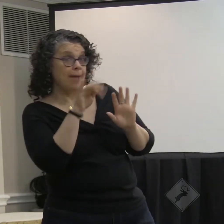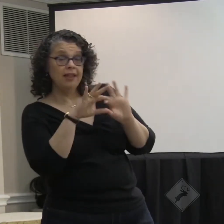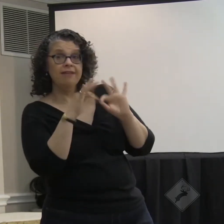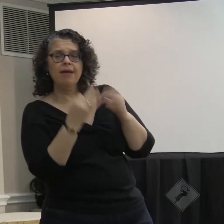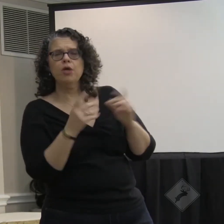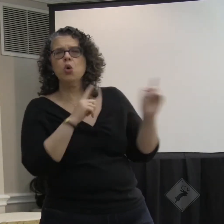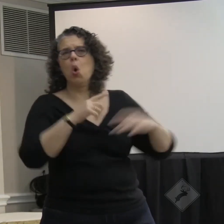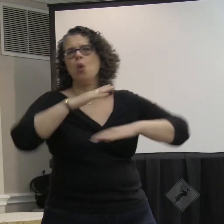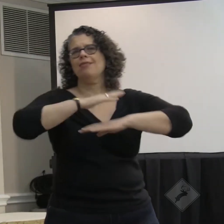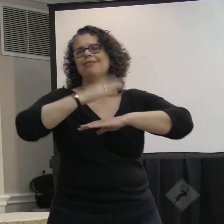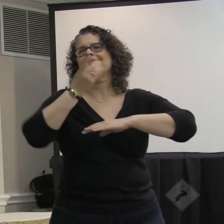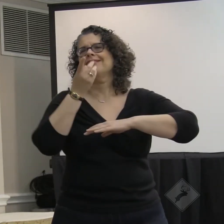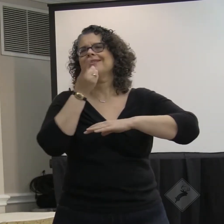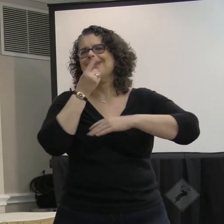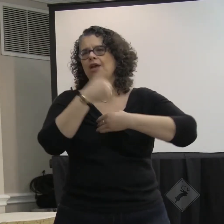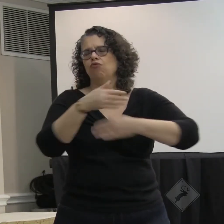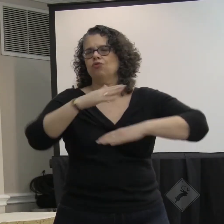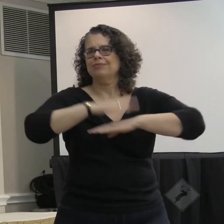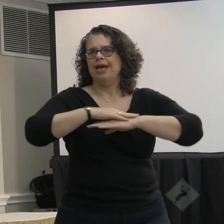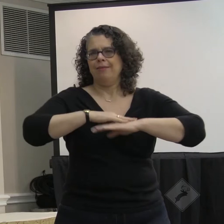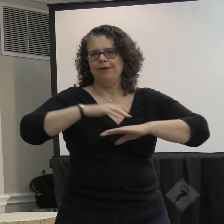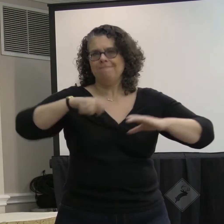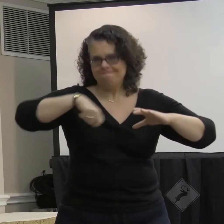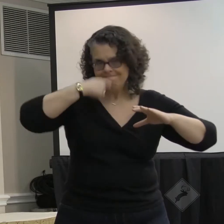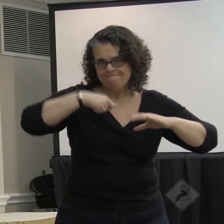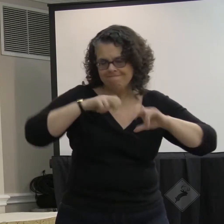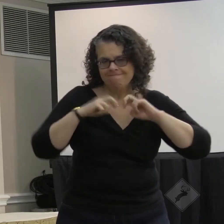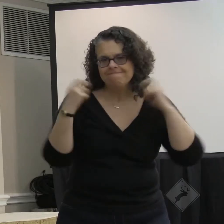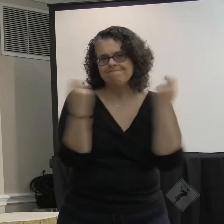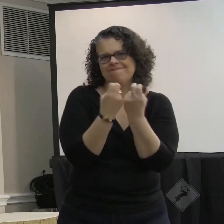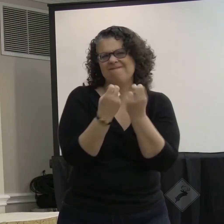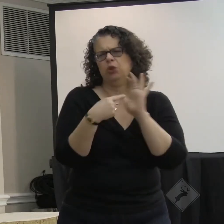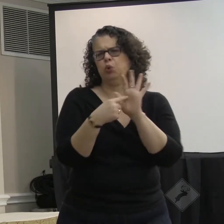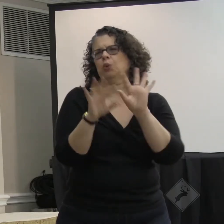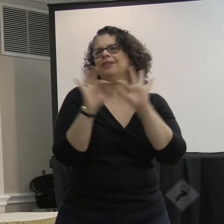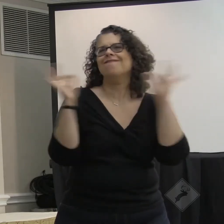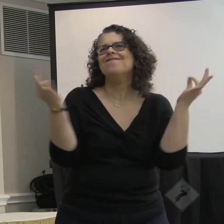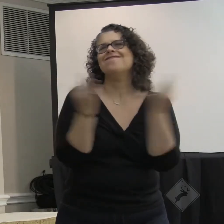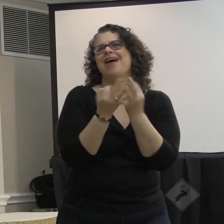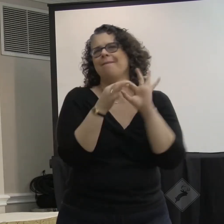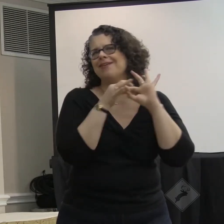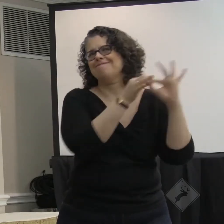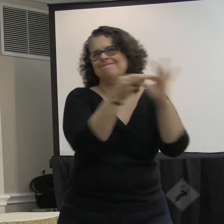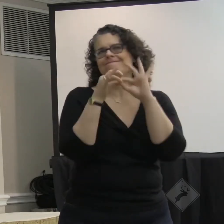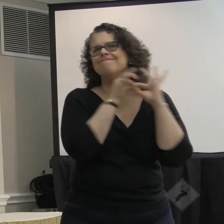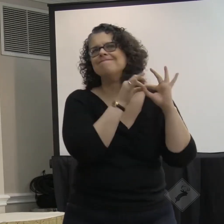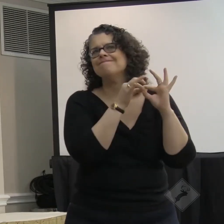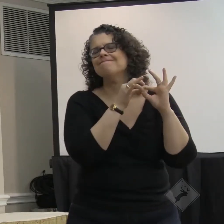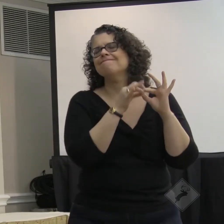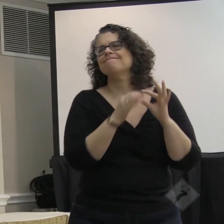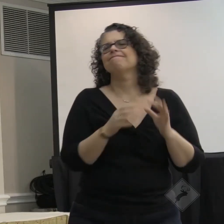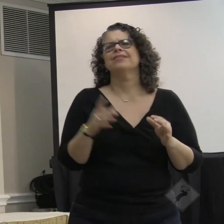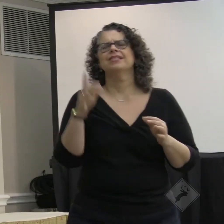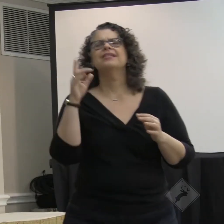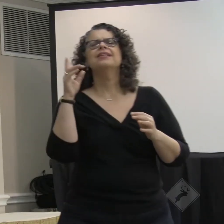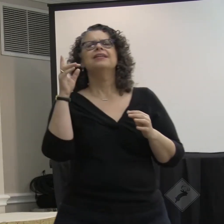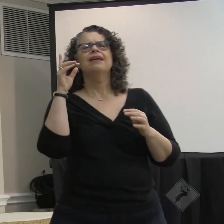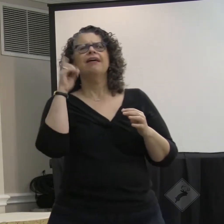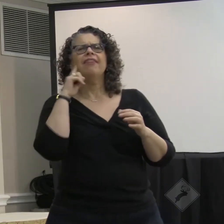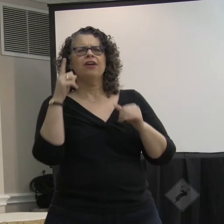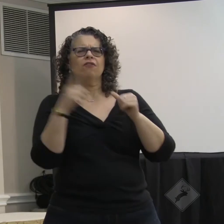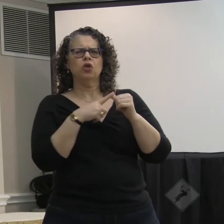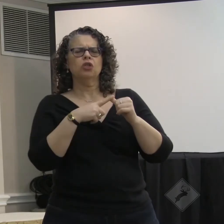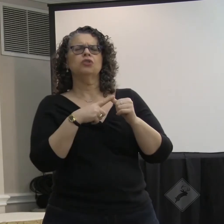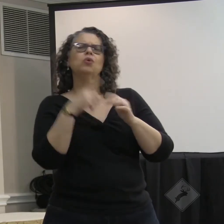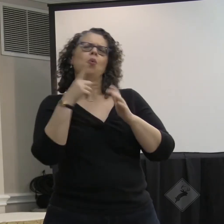dining room table, have a meal. That shows family. You know, think beforehand what it is that the image that